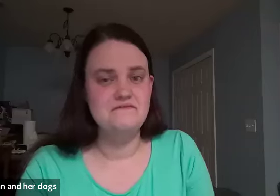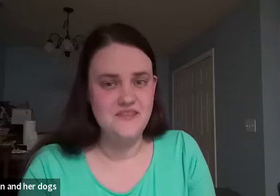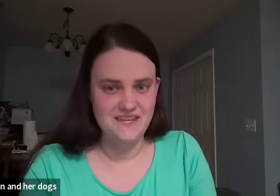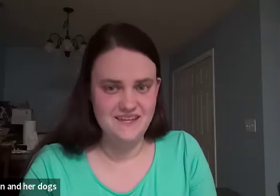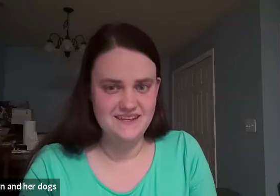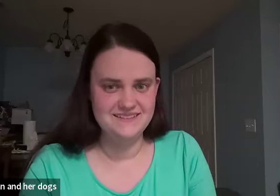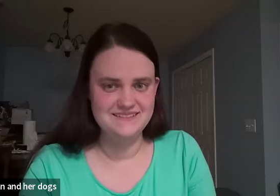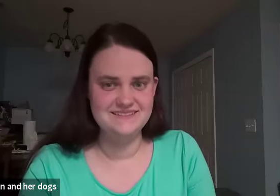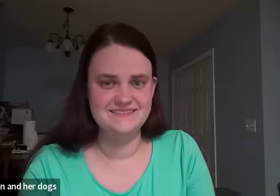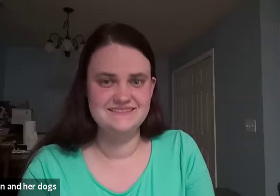V.